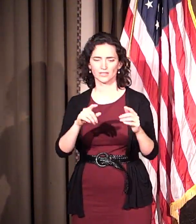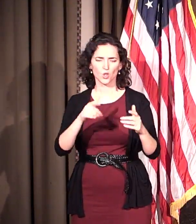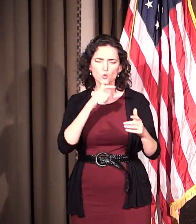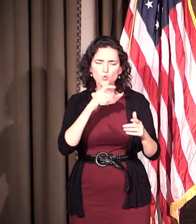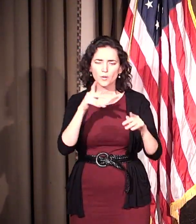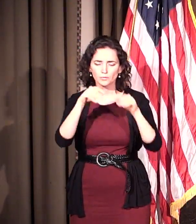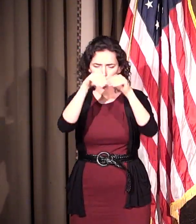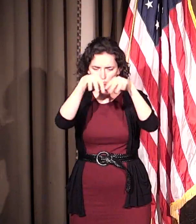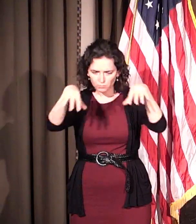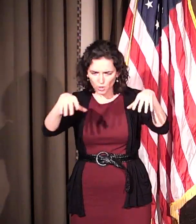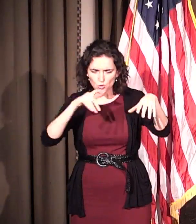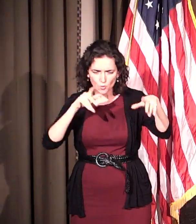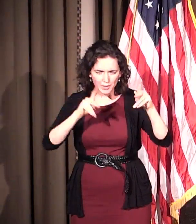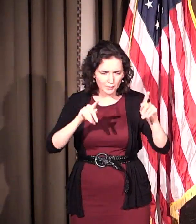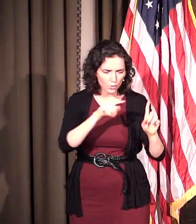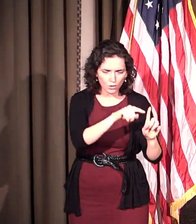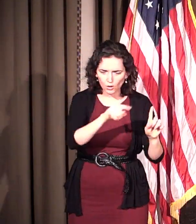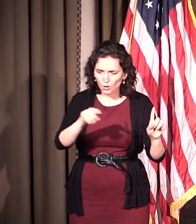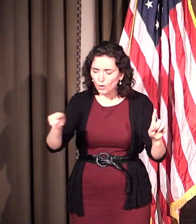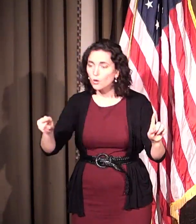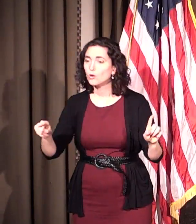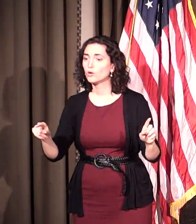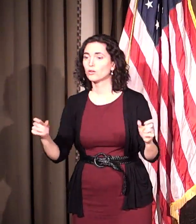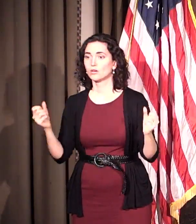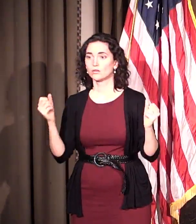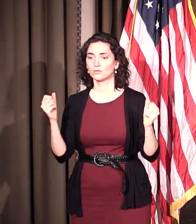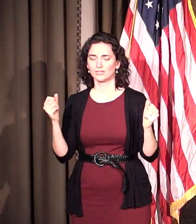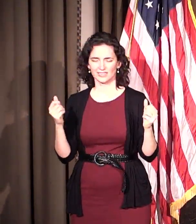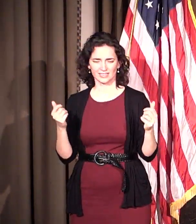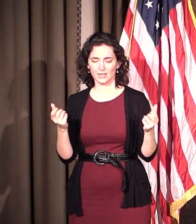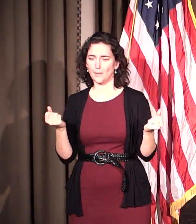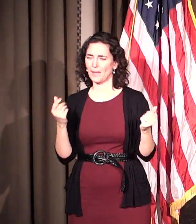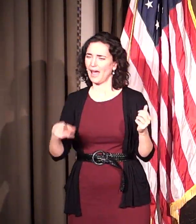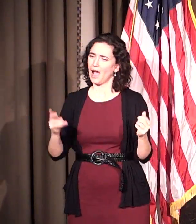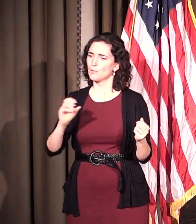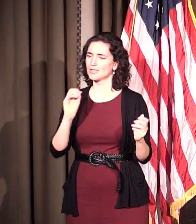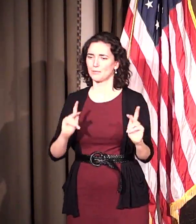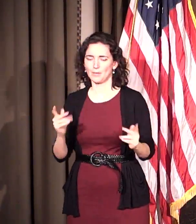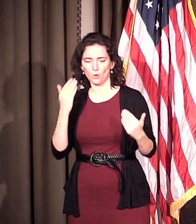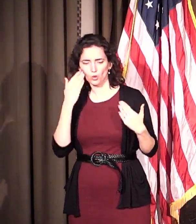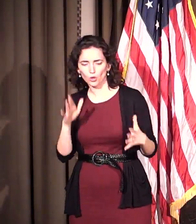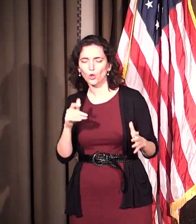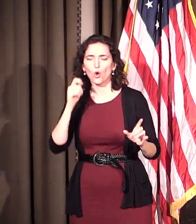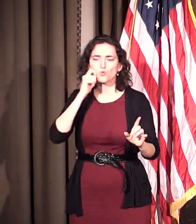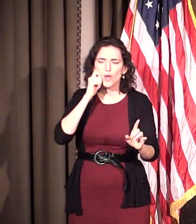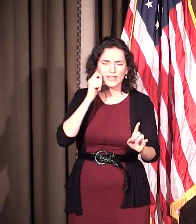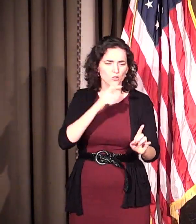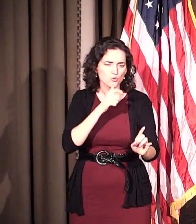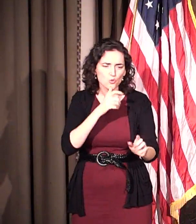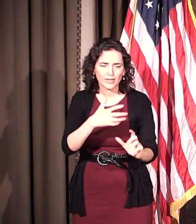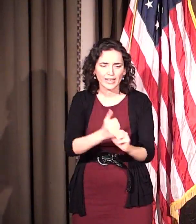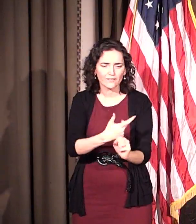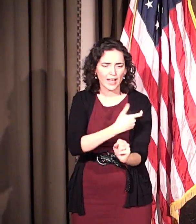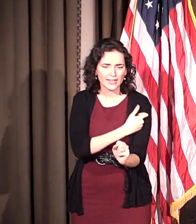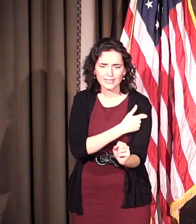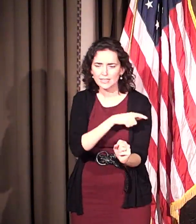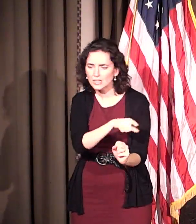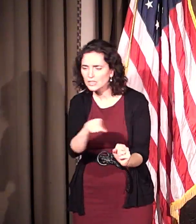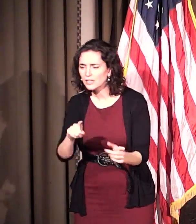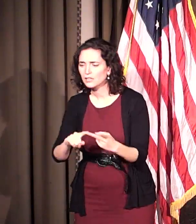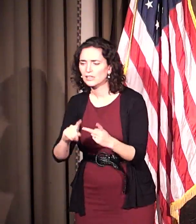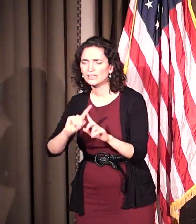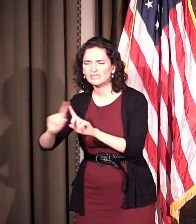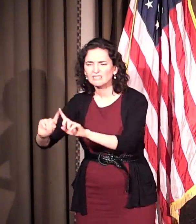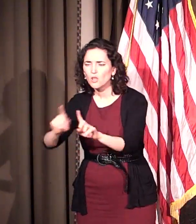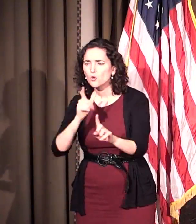when we have greater than 50% unknown or other, it's hard to make any type of conclusions about racial breakdown. We will be doing that over the next couple weeks,